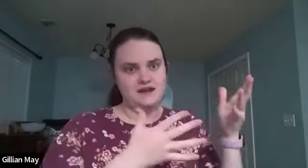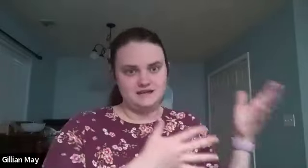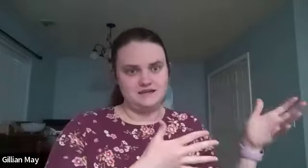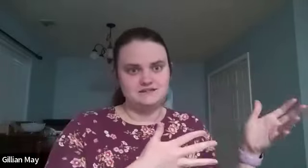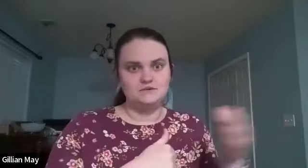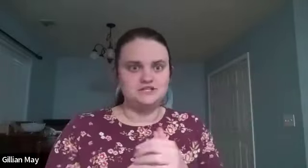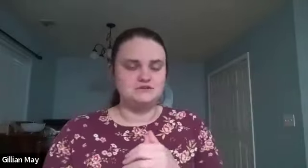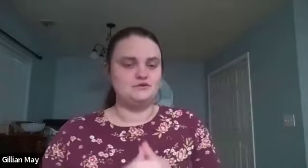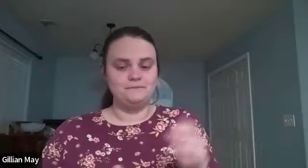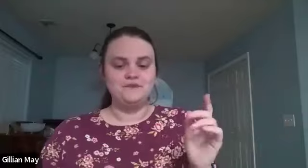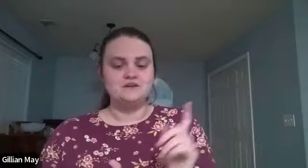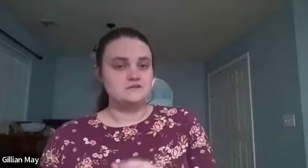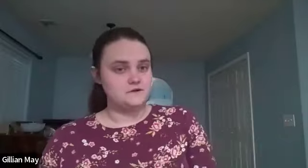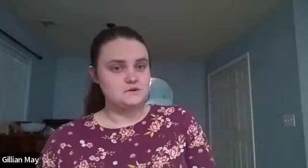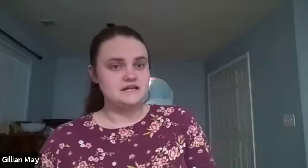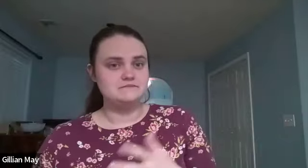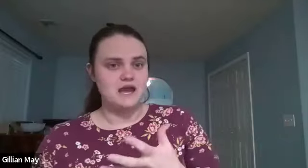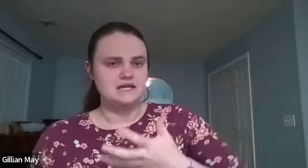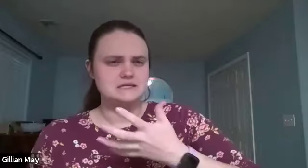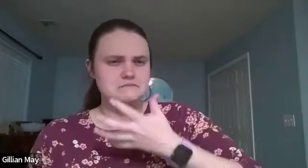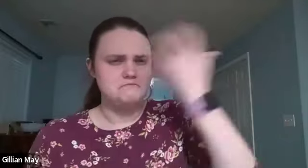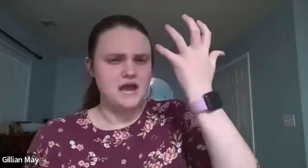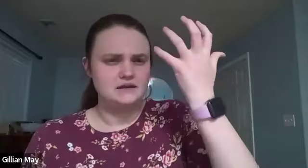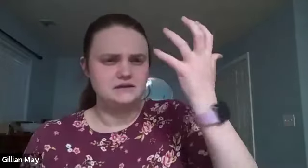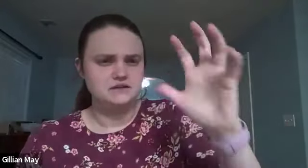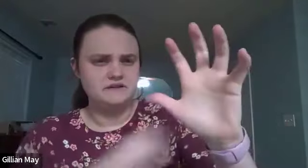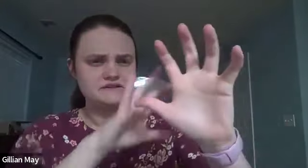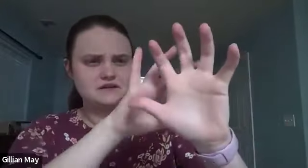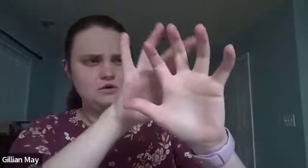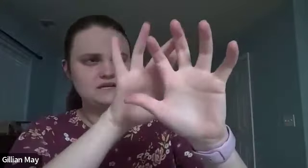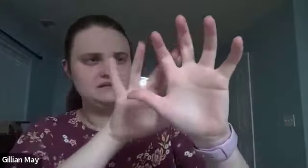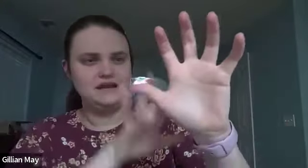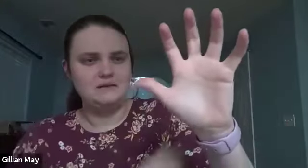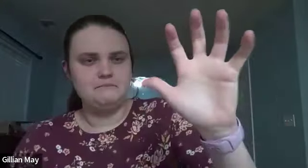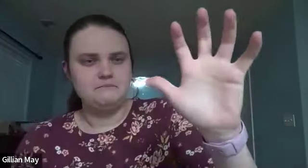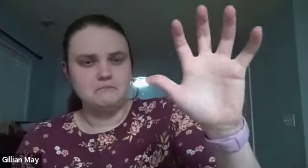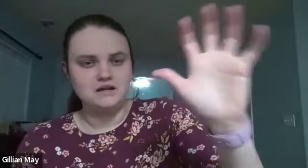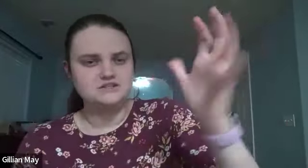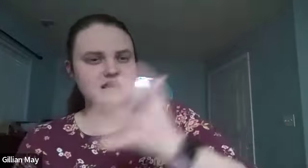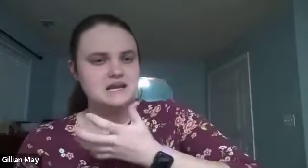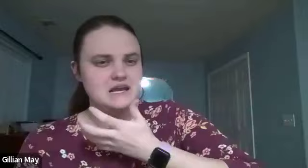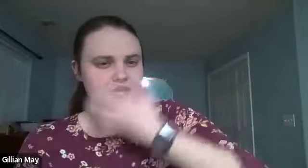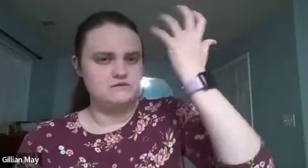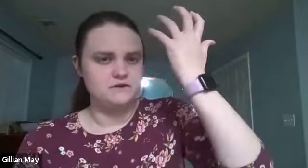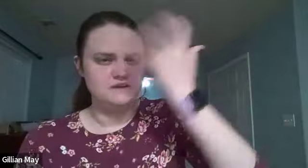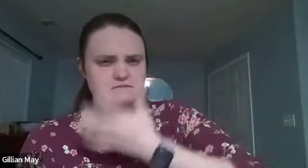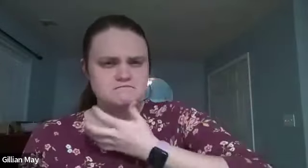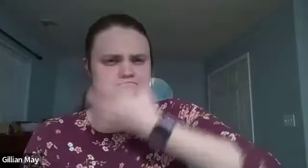in ASL, which is really cool. So the first one is mad. It's mad. You have like this open, like kind of monster hand, and you go in front of your face.